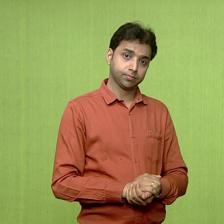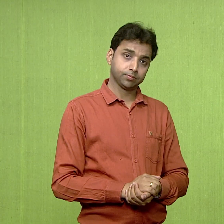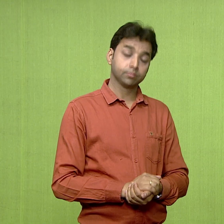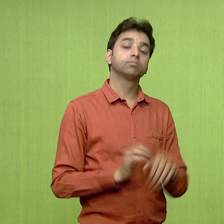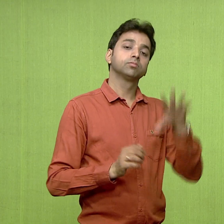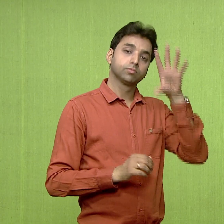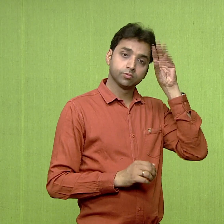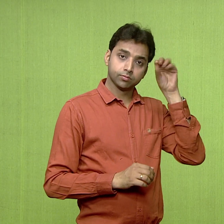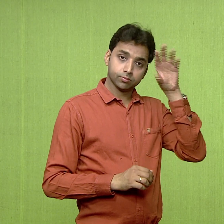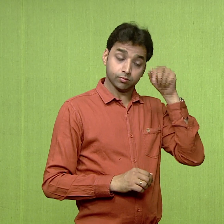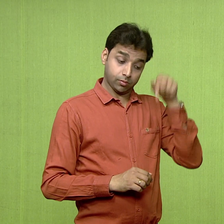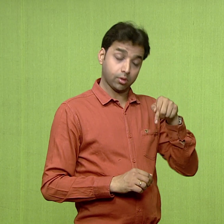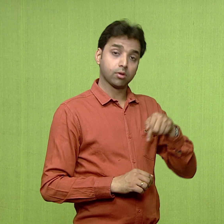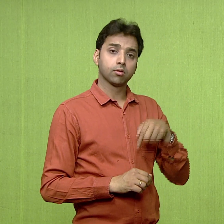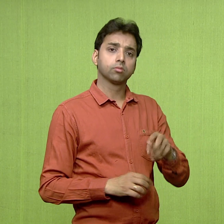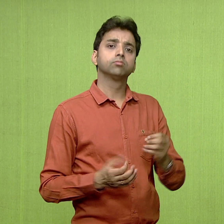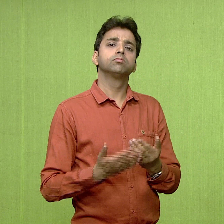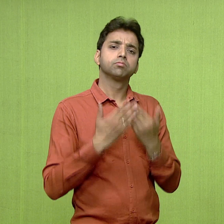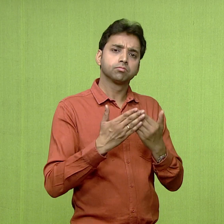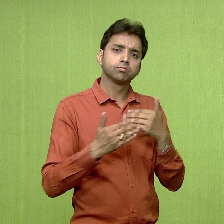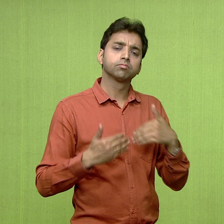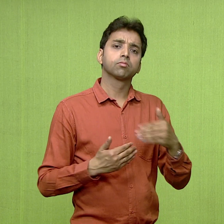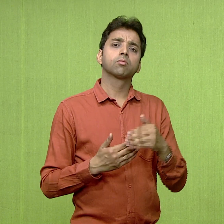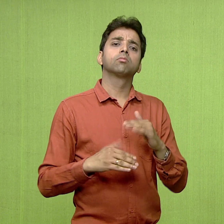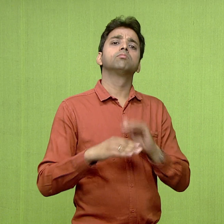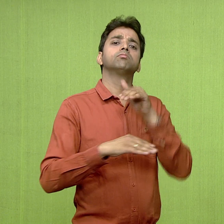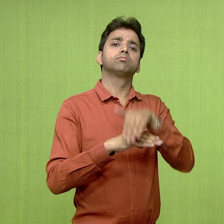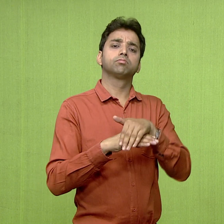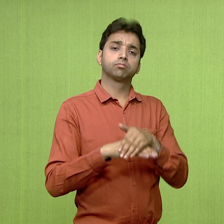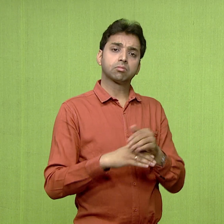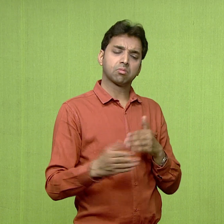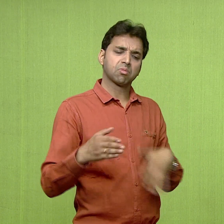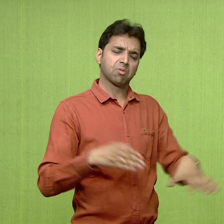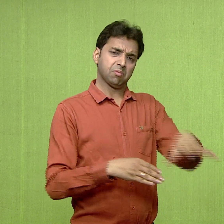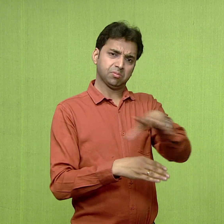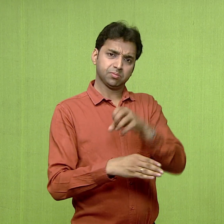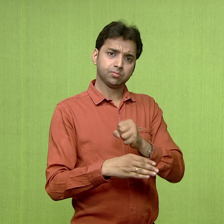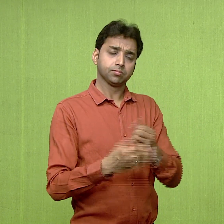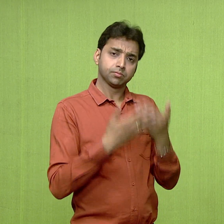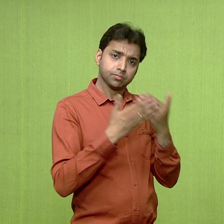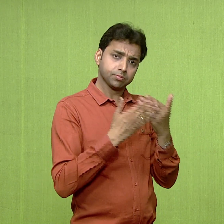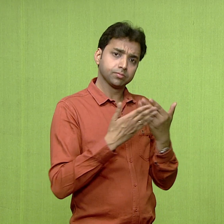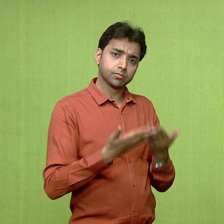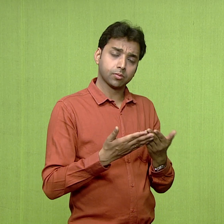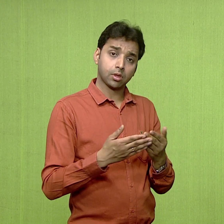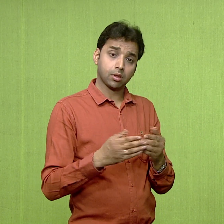Learner, now we will study about the condition of education in Gupta period.